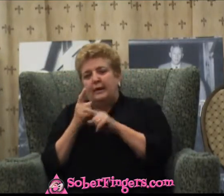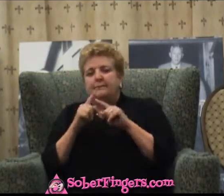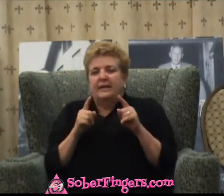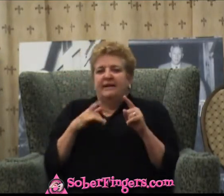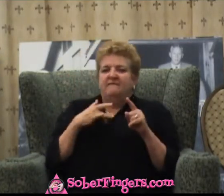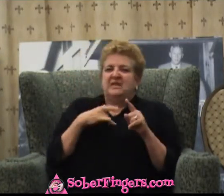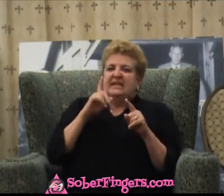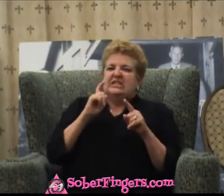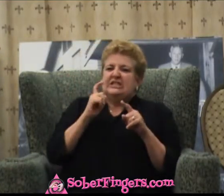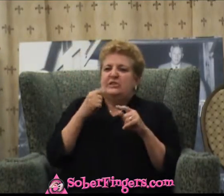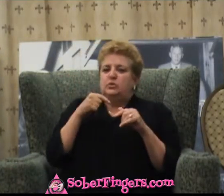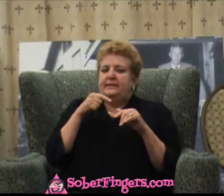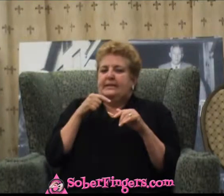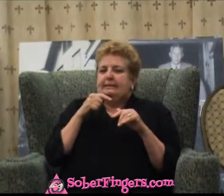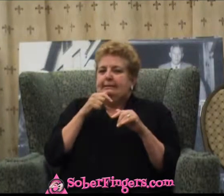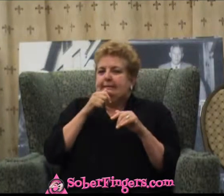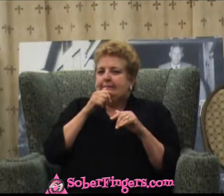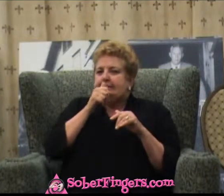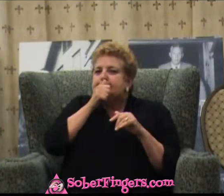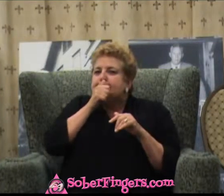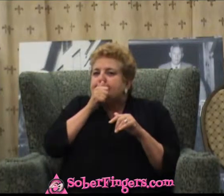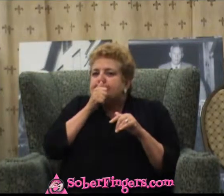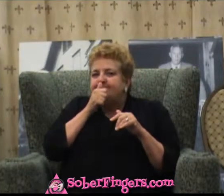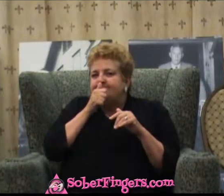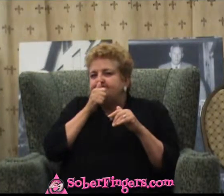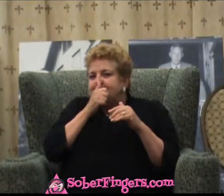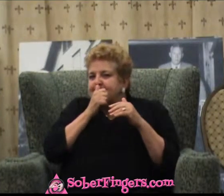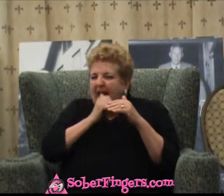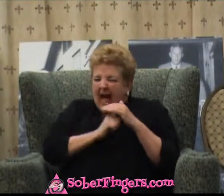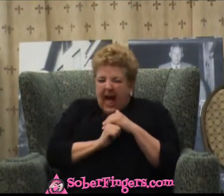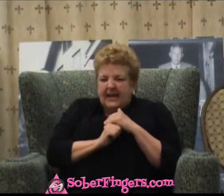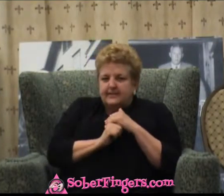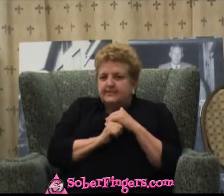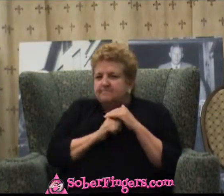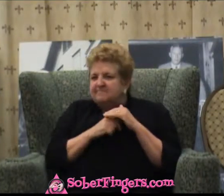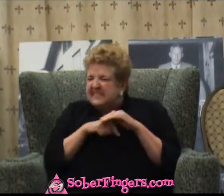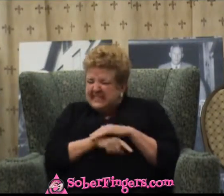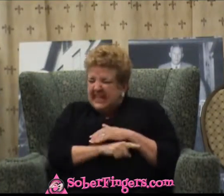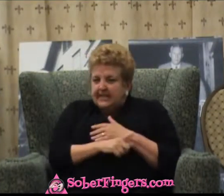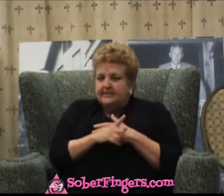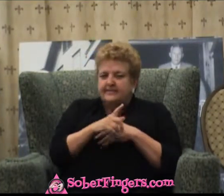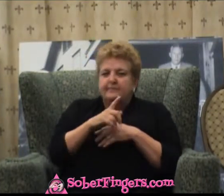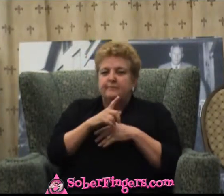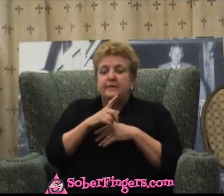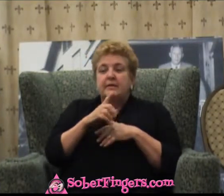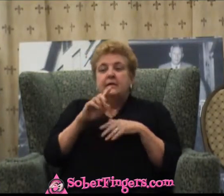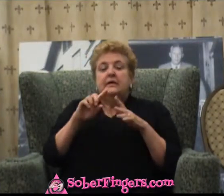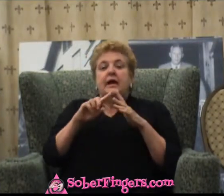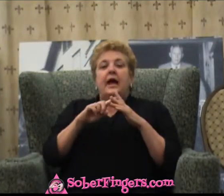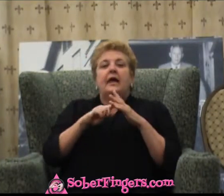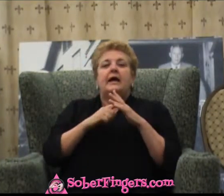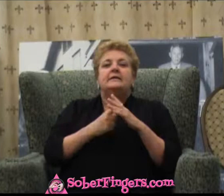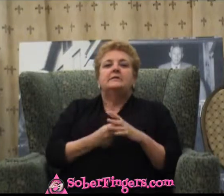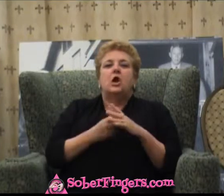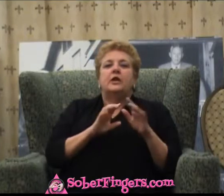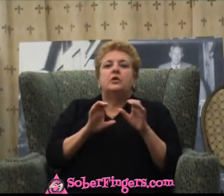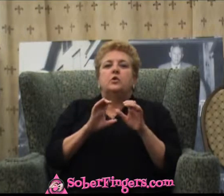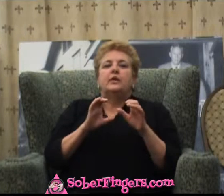this. Got to be a little quieter about this. And I started doing a lot of closet drinking. By the time